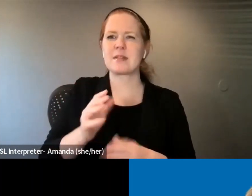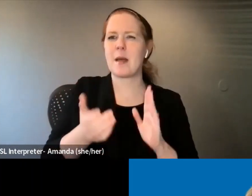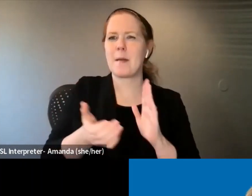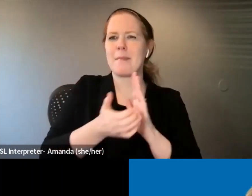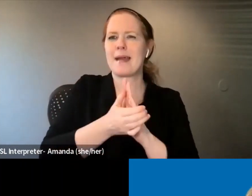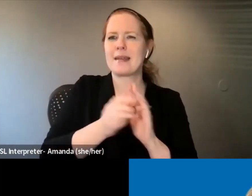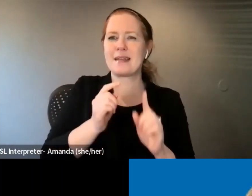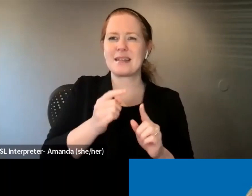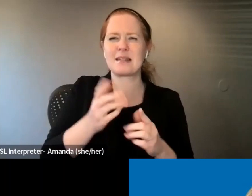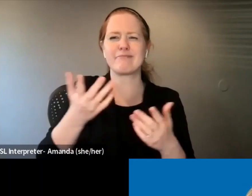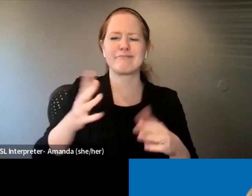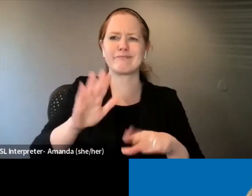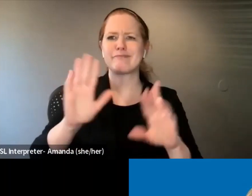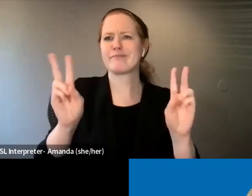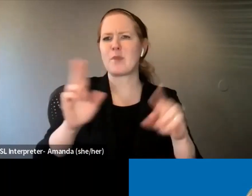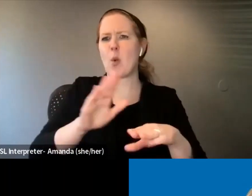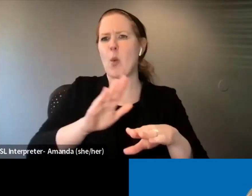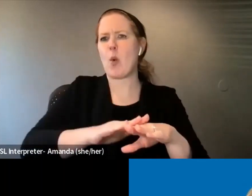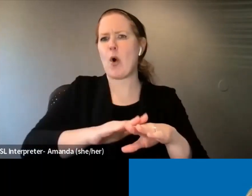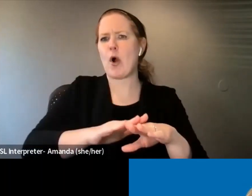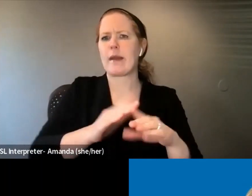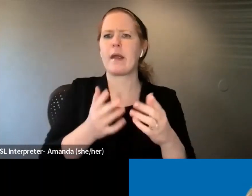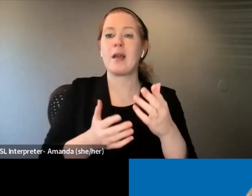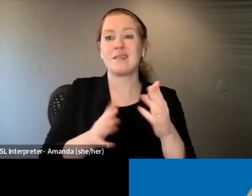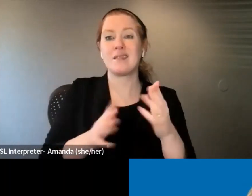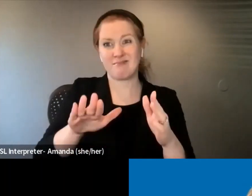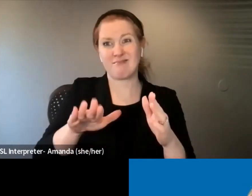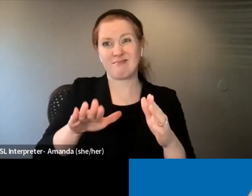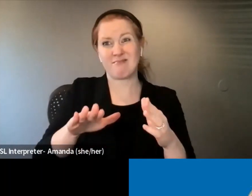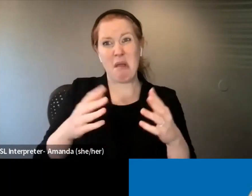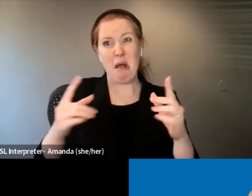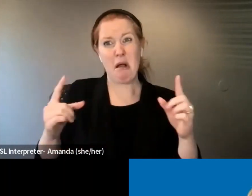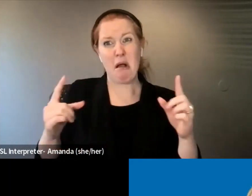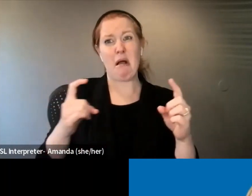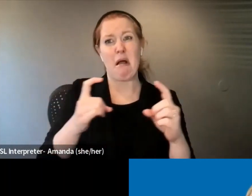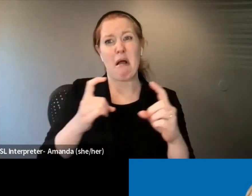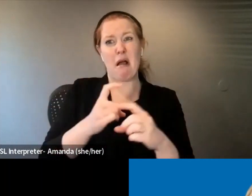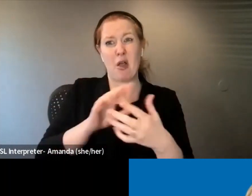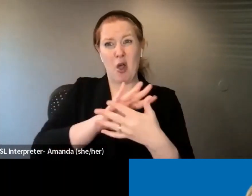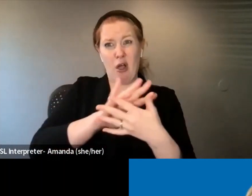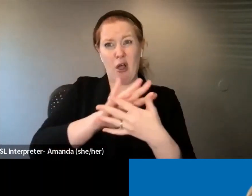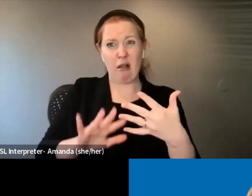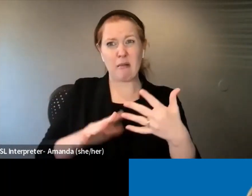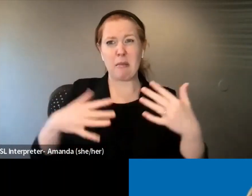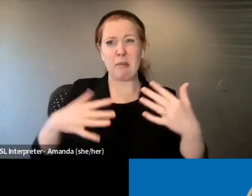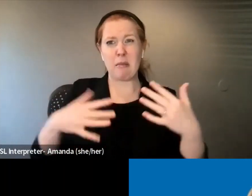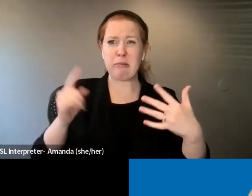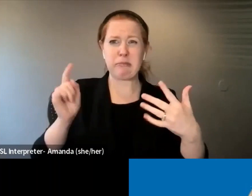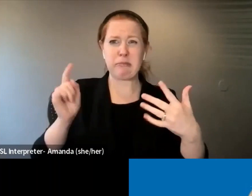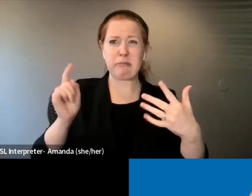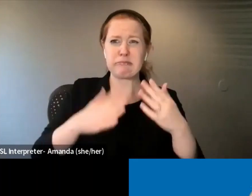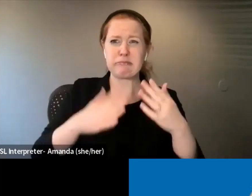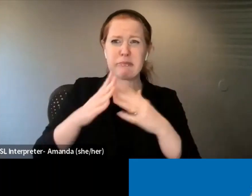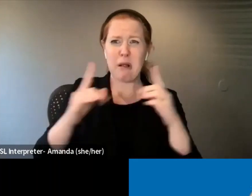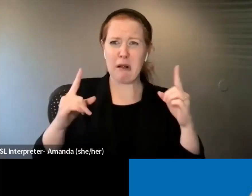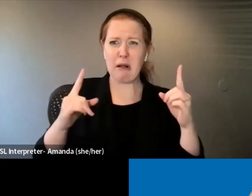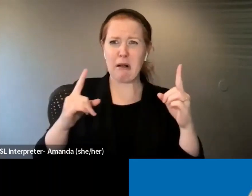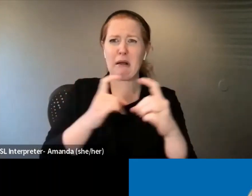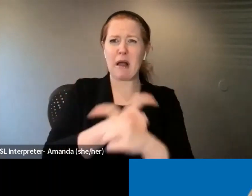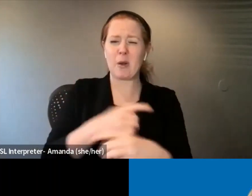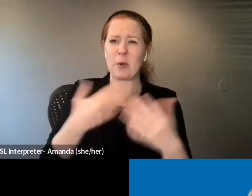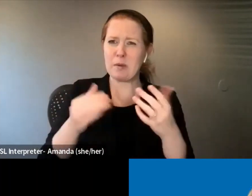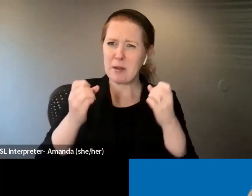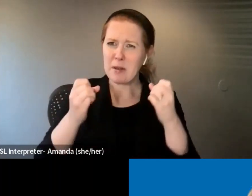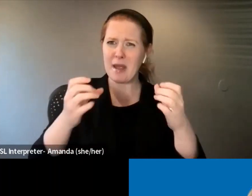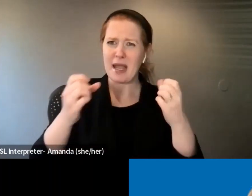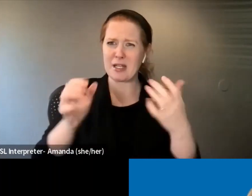warning. It's probably the most complicated of the appendices because there are so many choices to make.